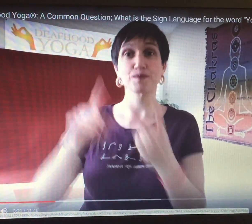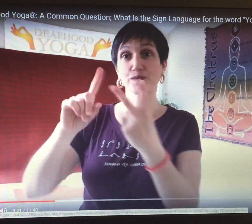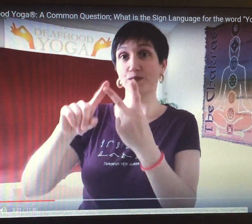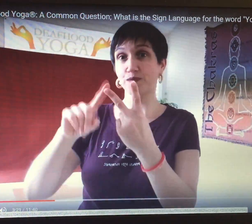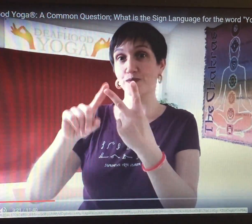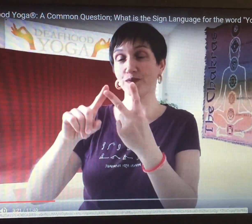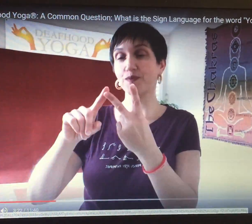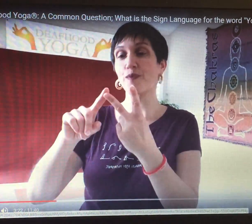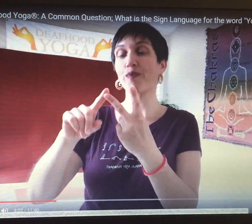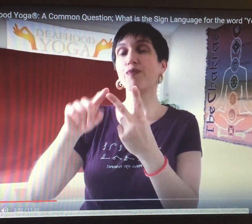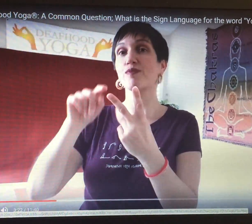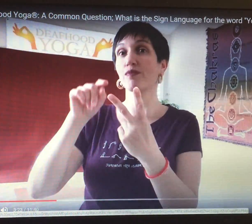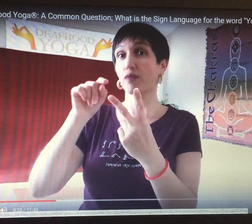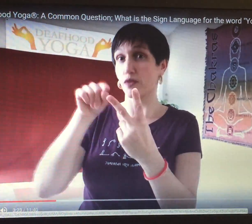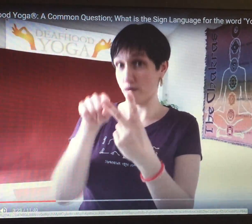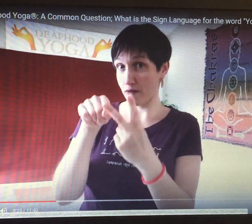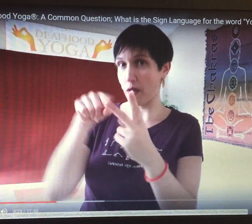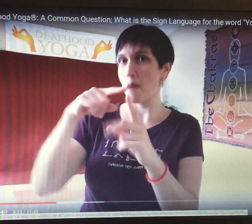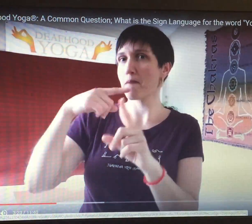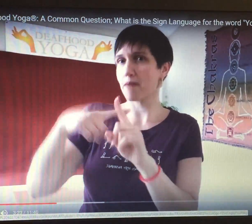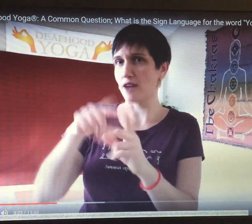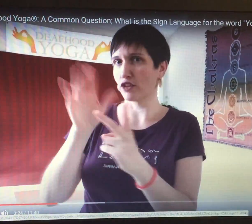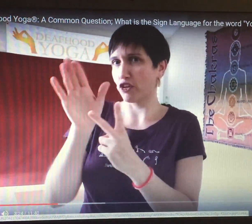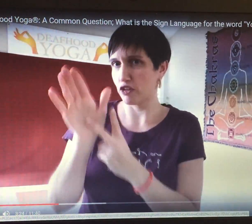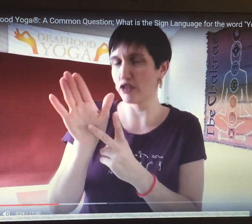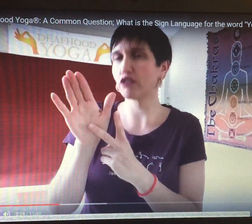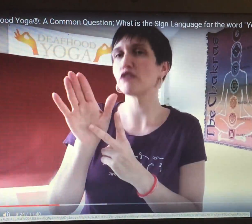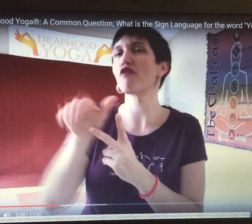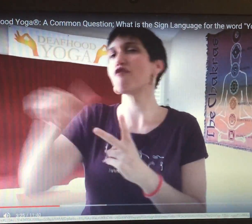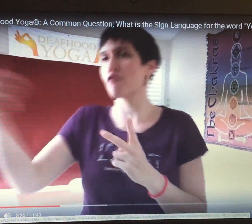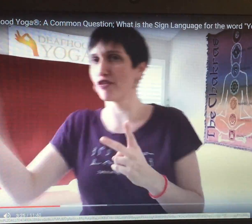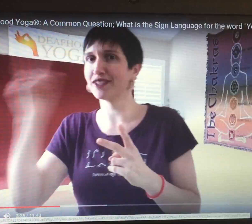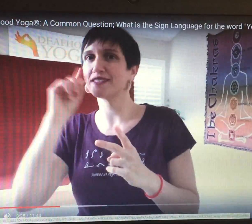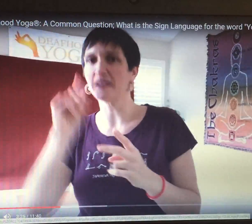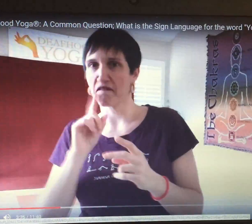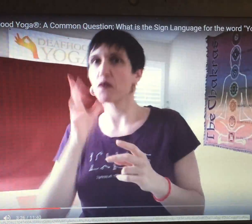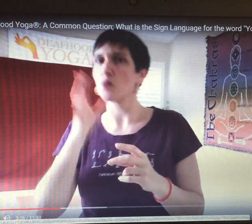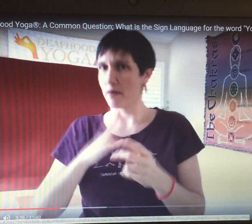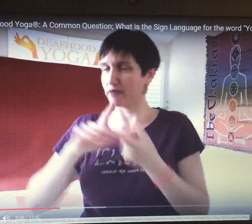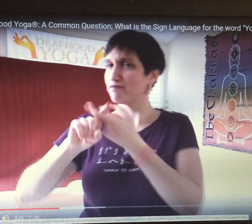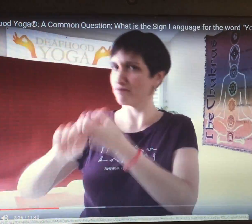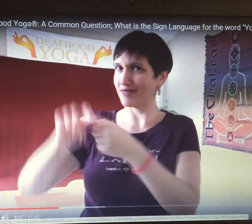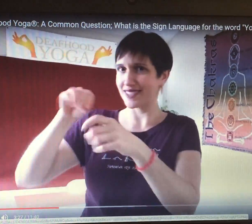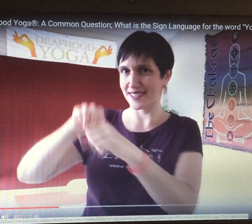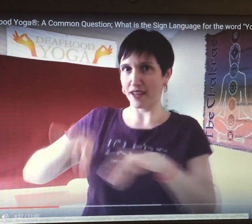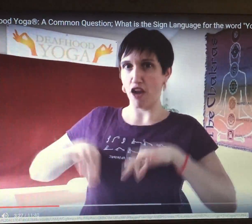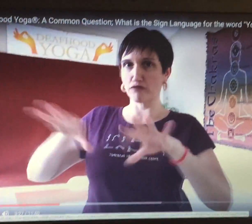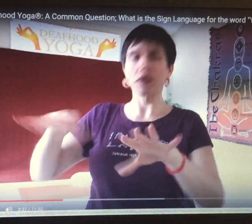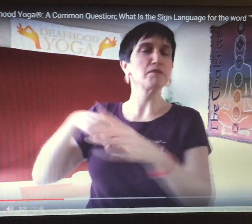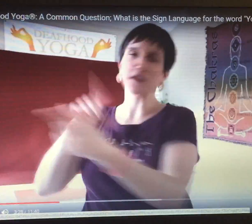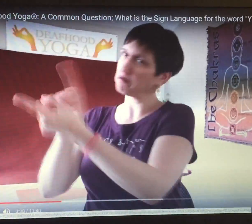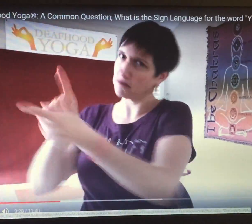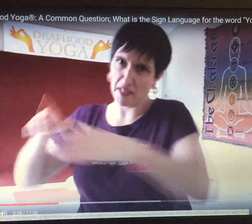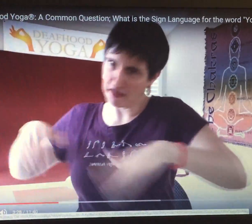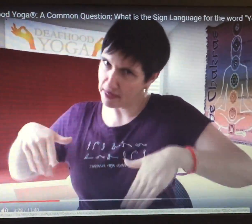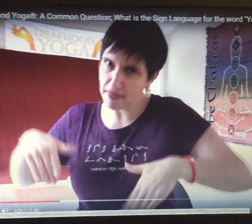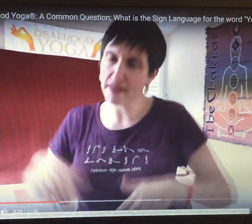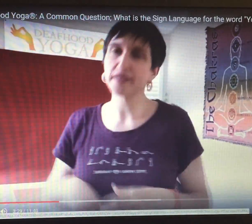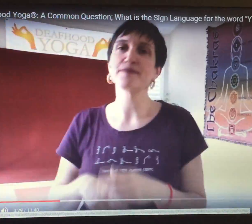which I also enjoyed. The second one, there was a deaf woman that was in Friends that was in Australia that I